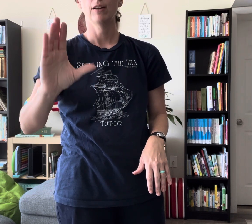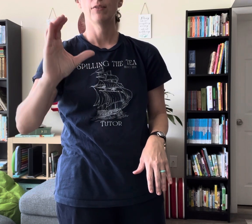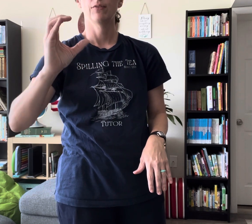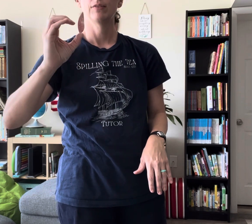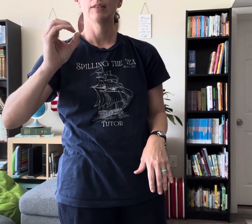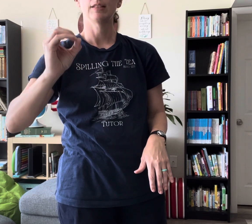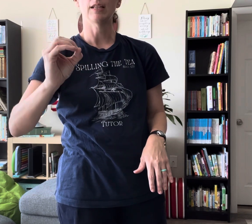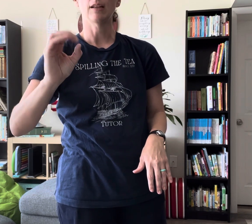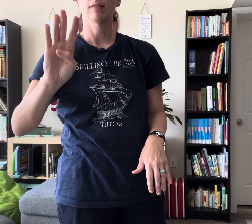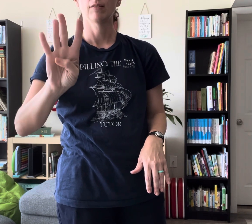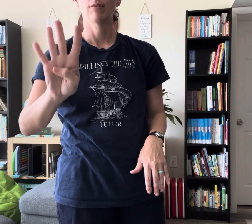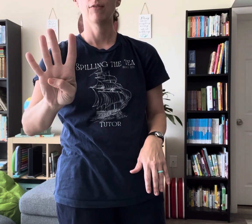450.